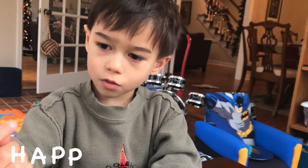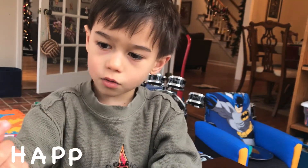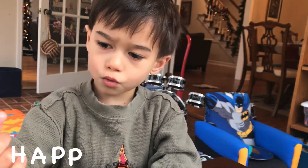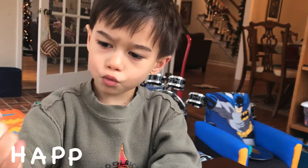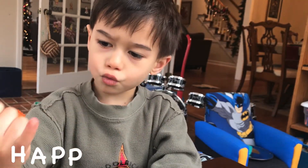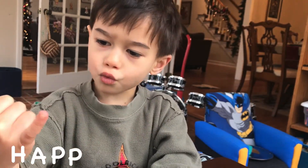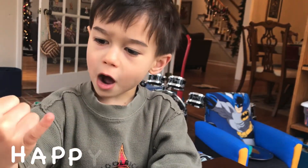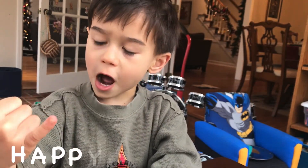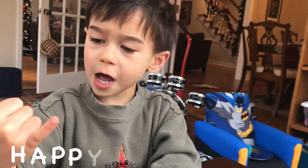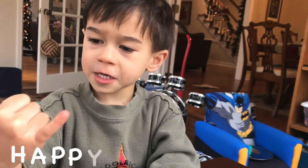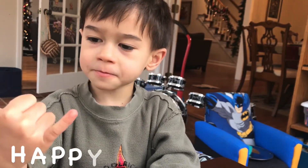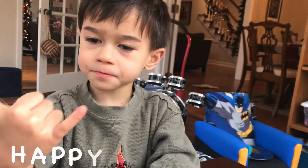Y